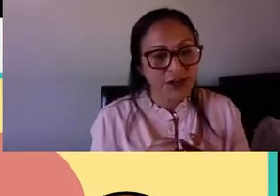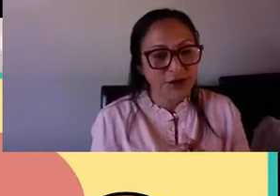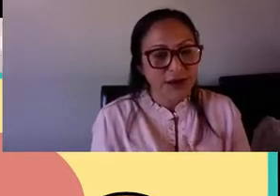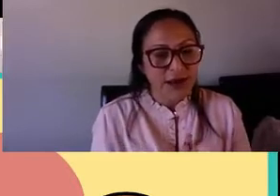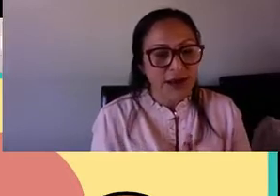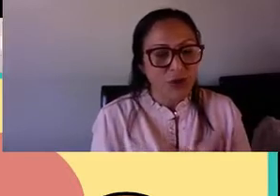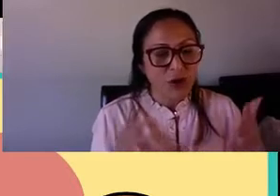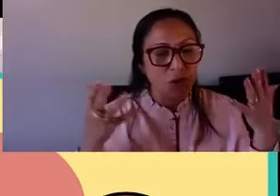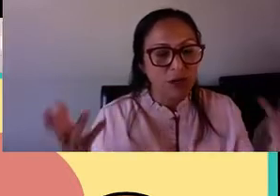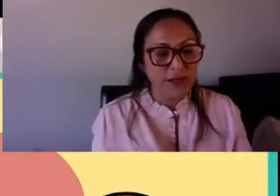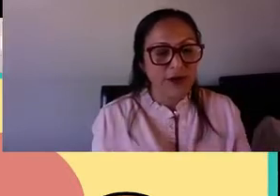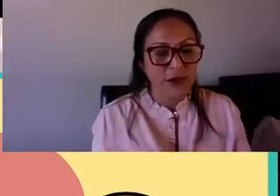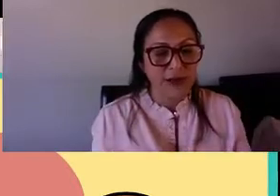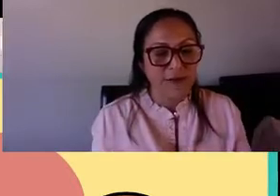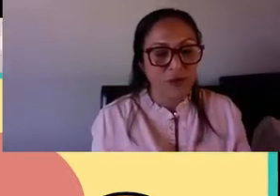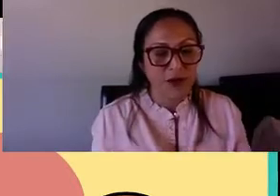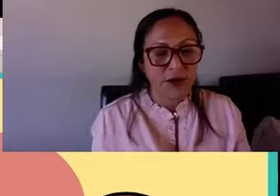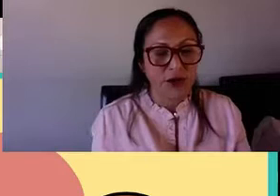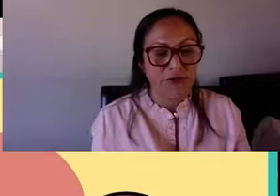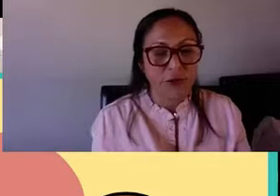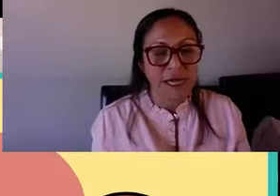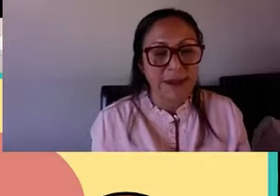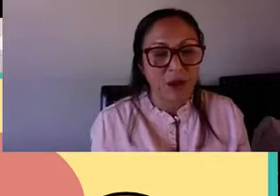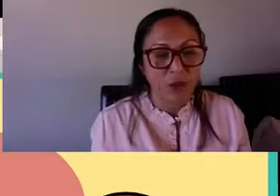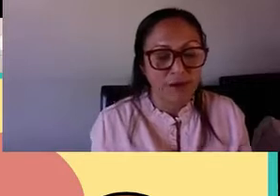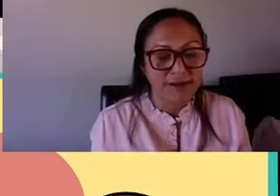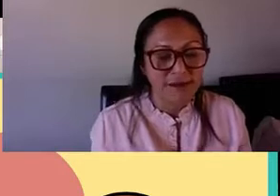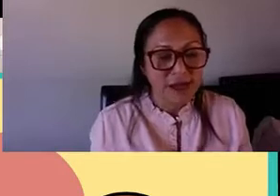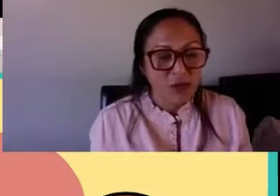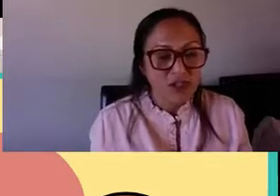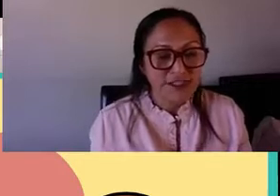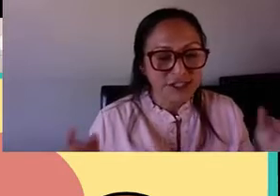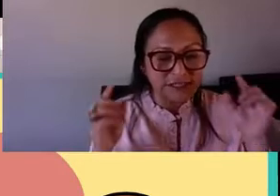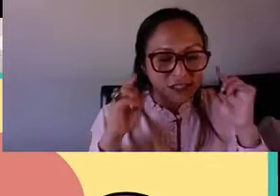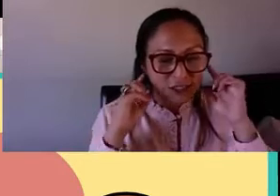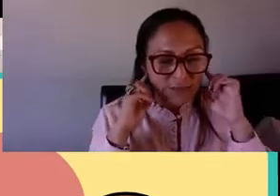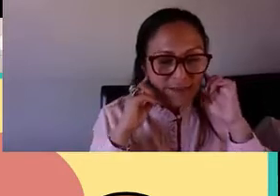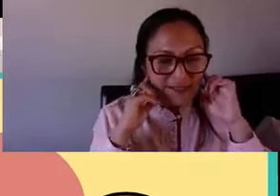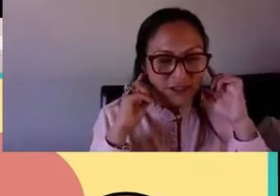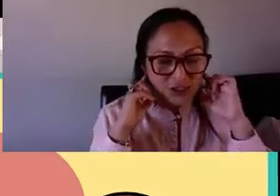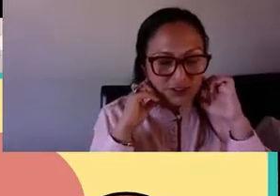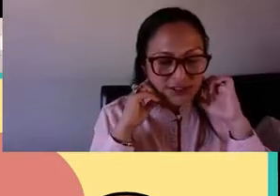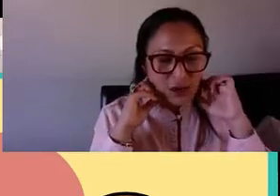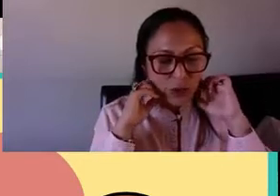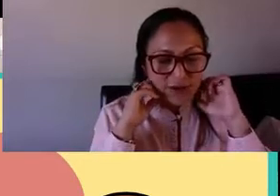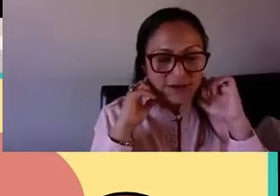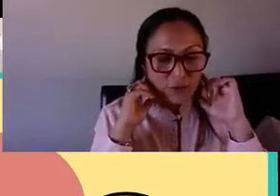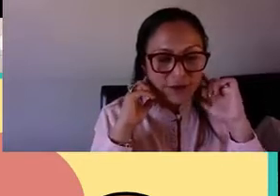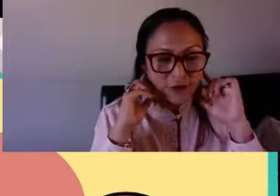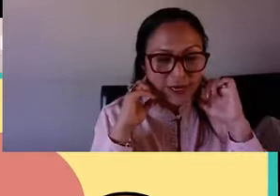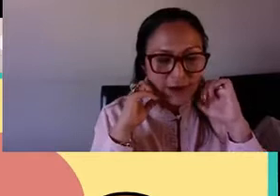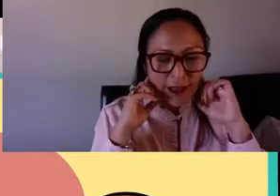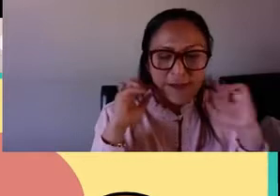each other. And we're really creating some really good phonemic awareness, which is just the babies and children's awareness